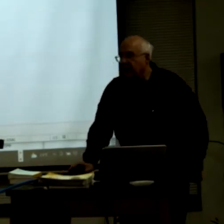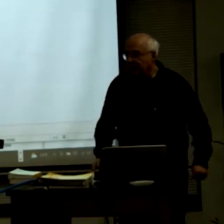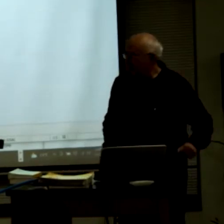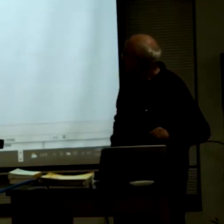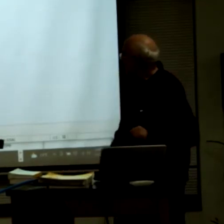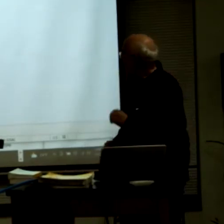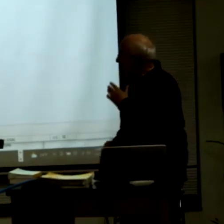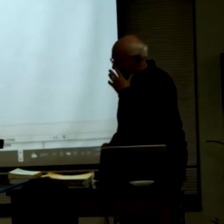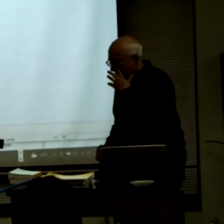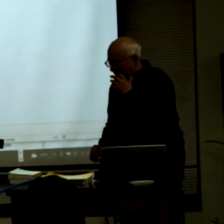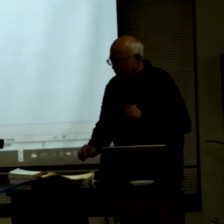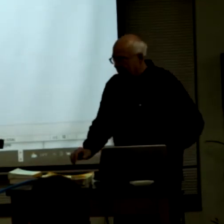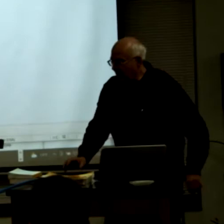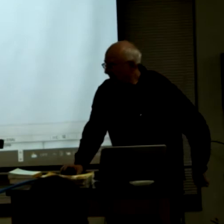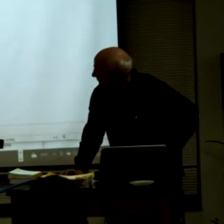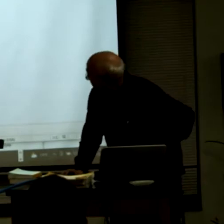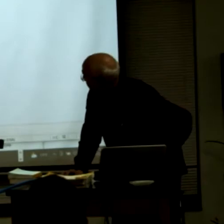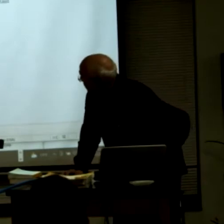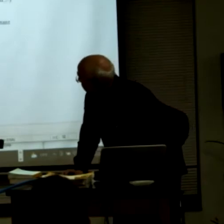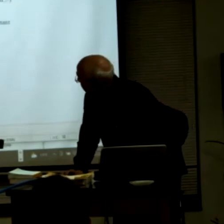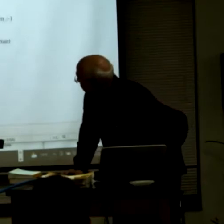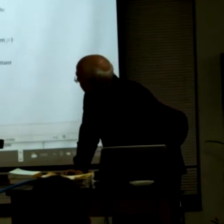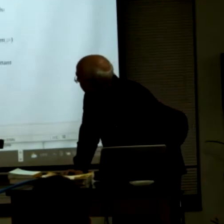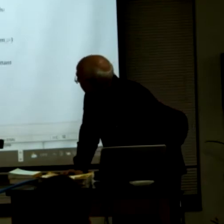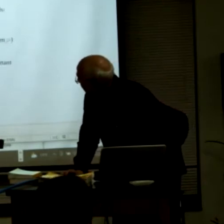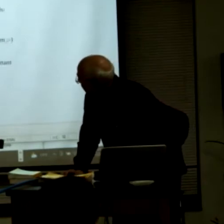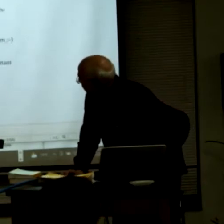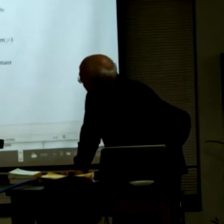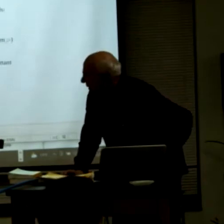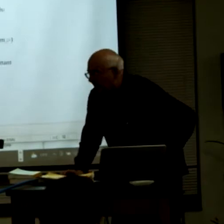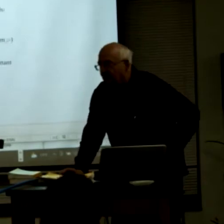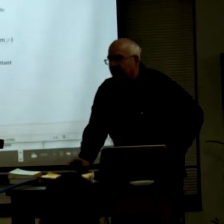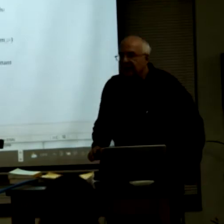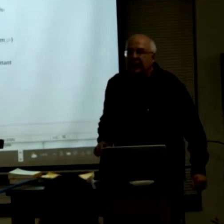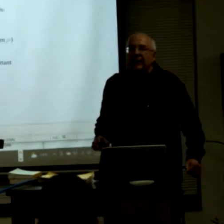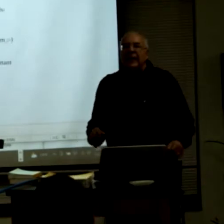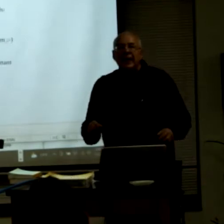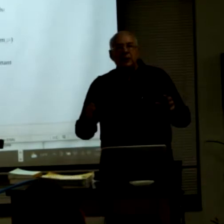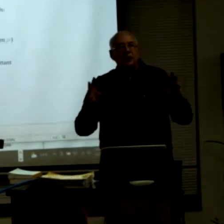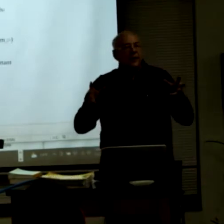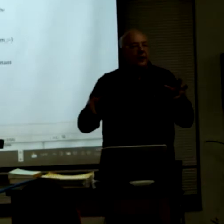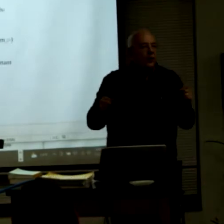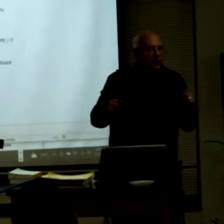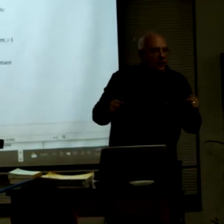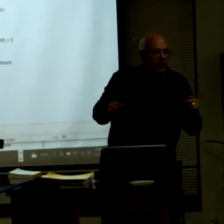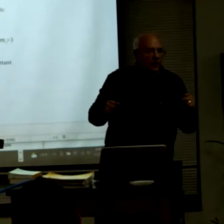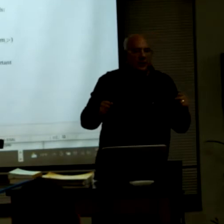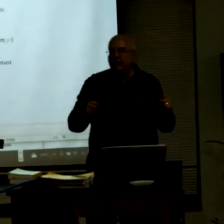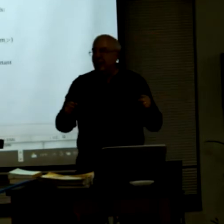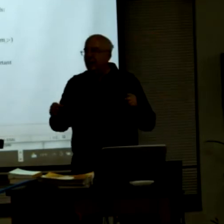other. Okay, so before we get started reviewing the alphabet, any specific questions from